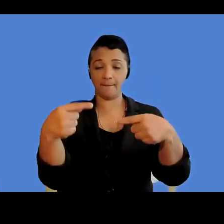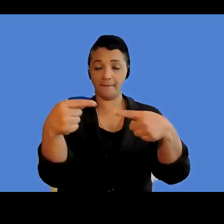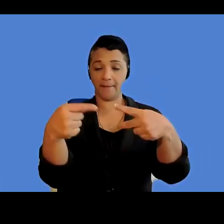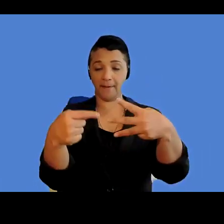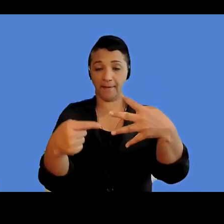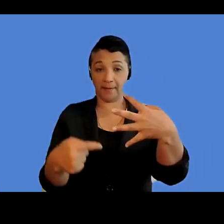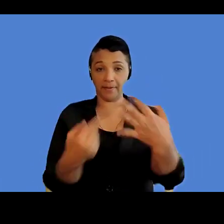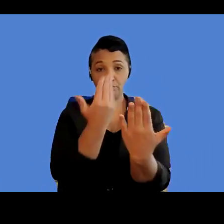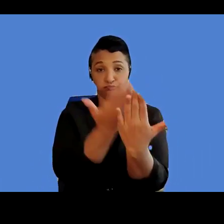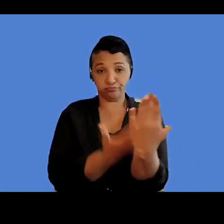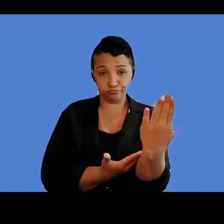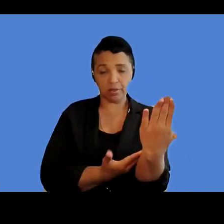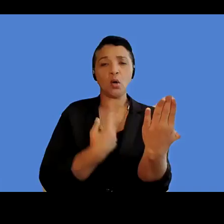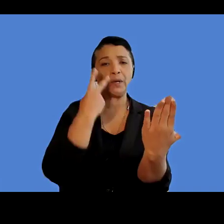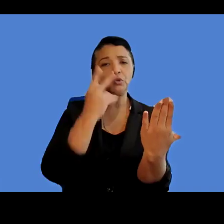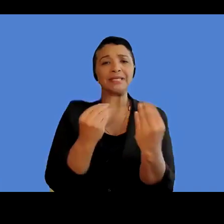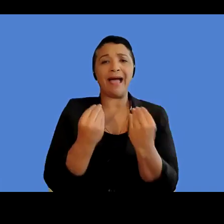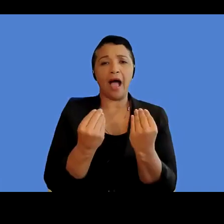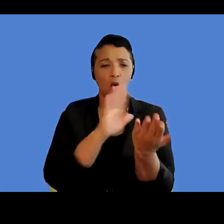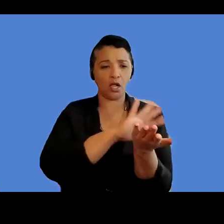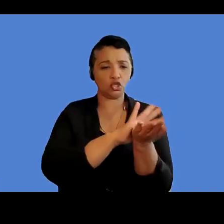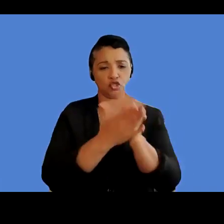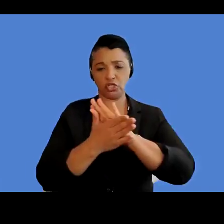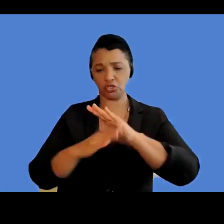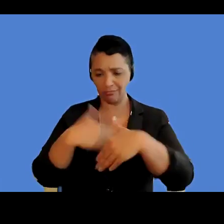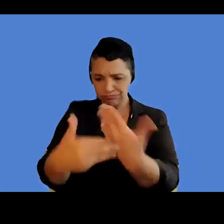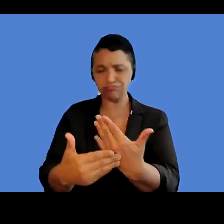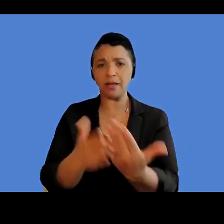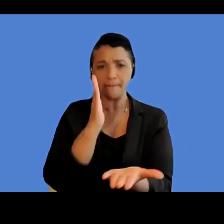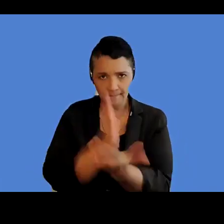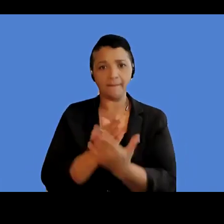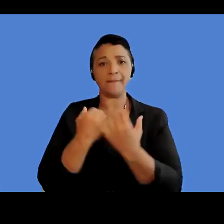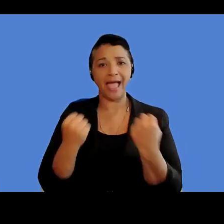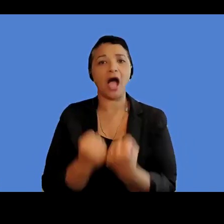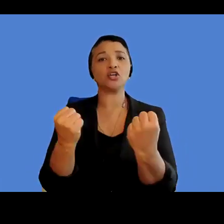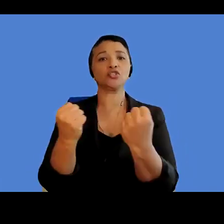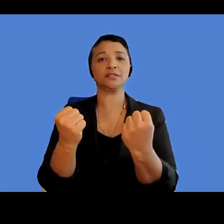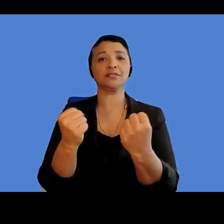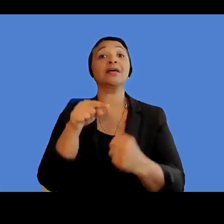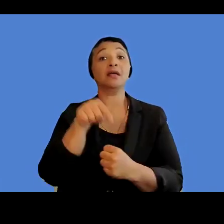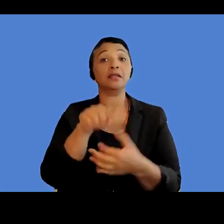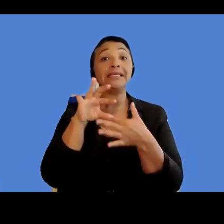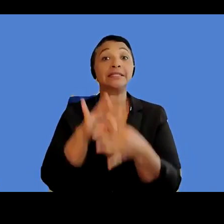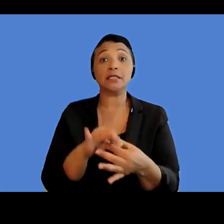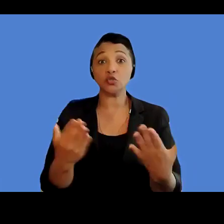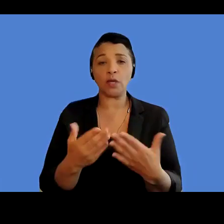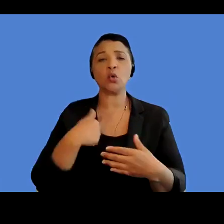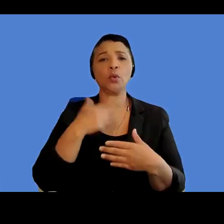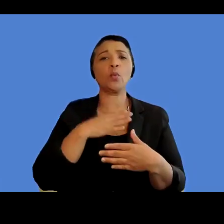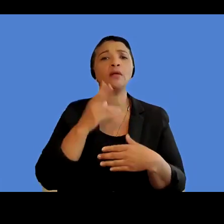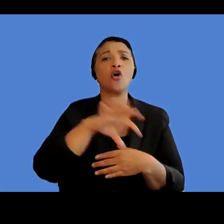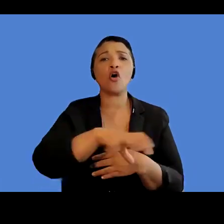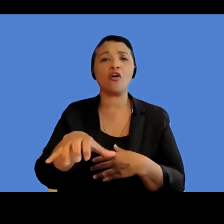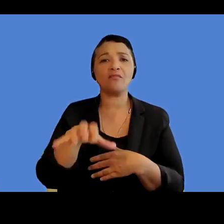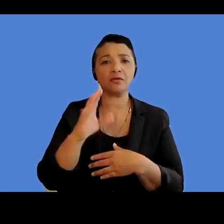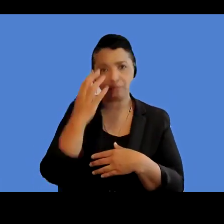into concrete actions. And this is why we have a focus on commitments.